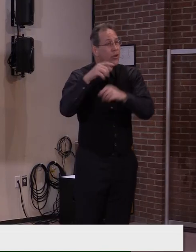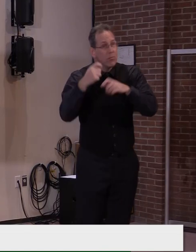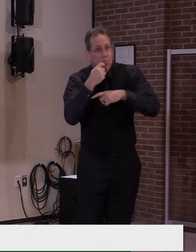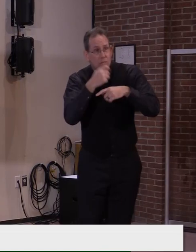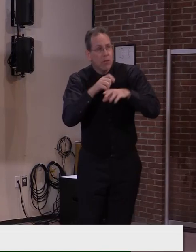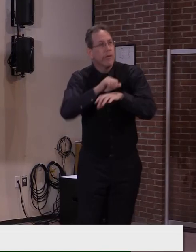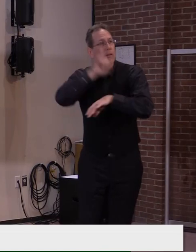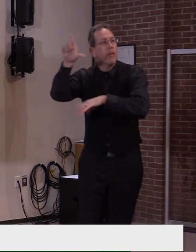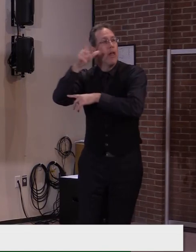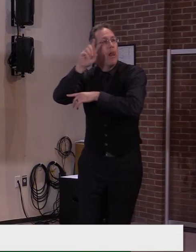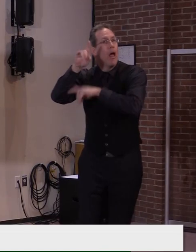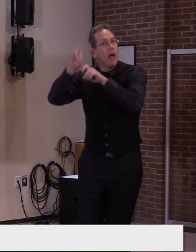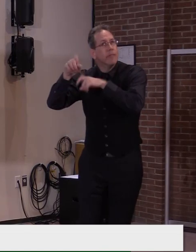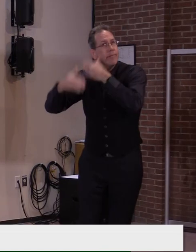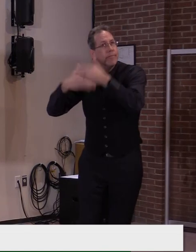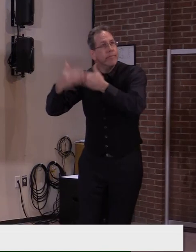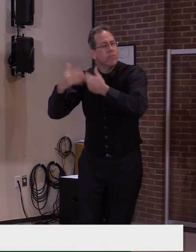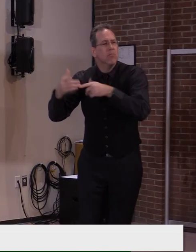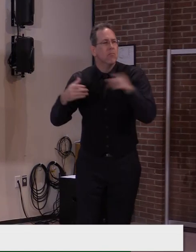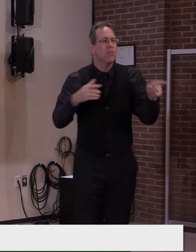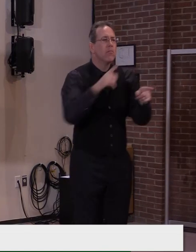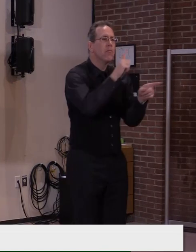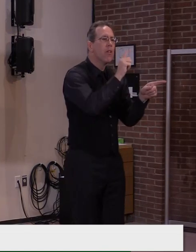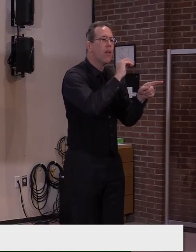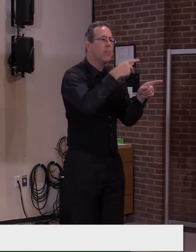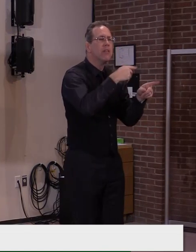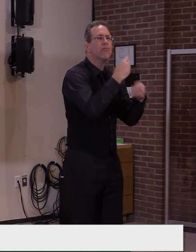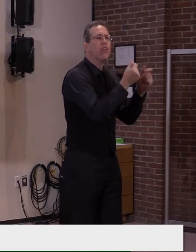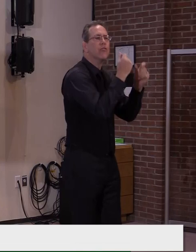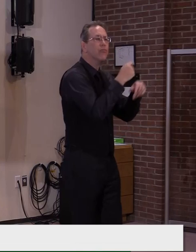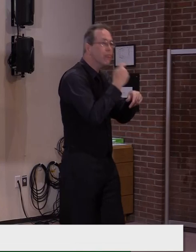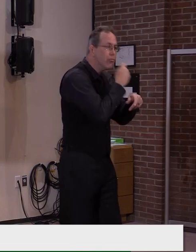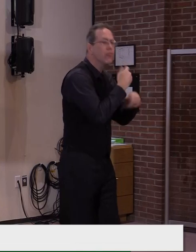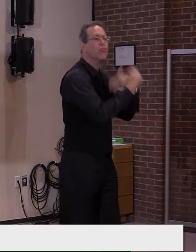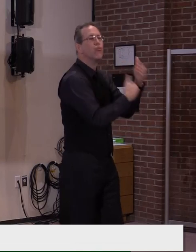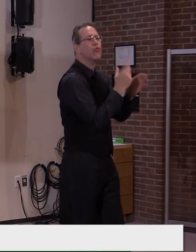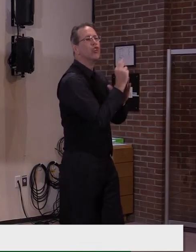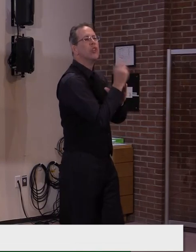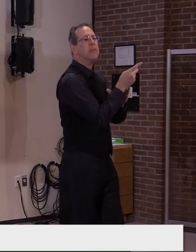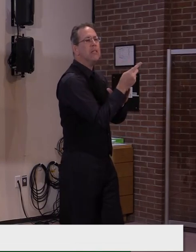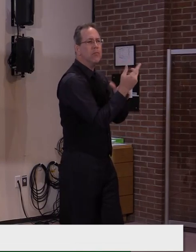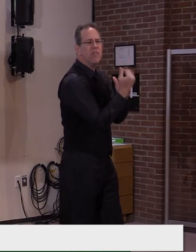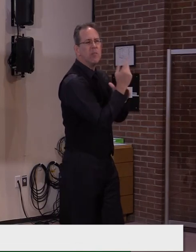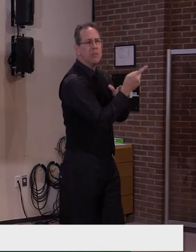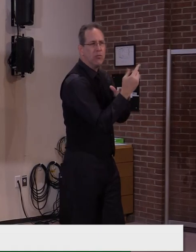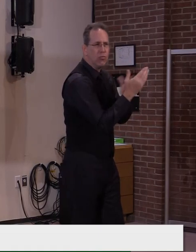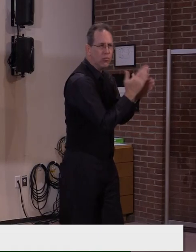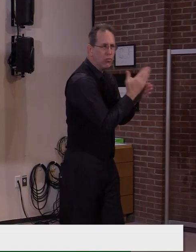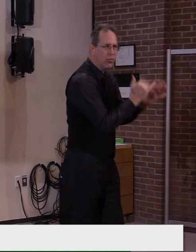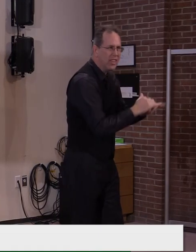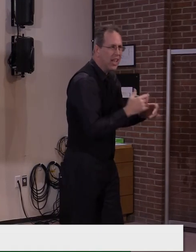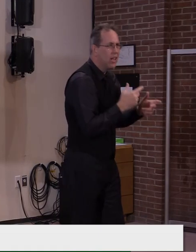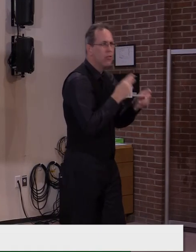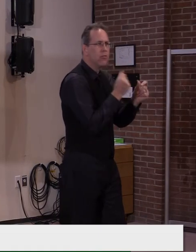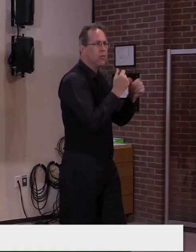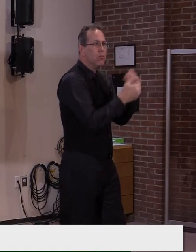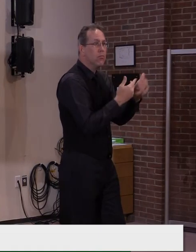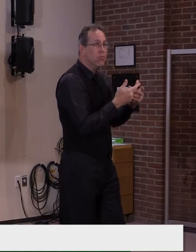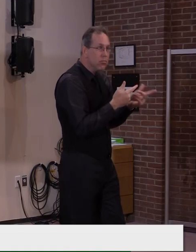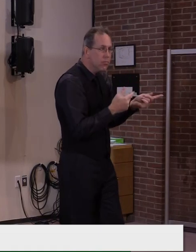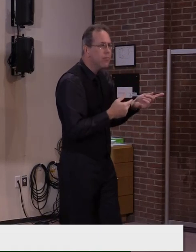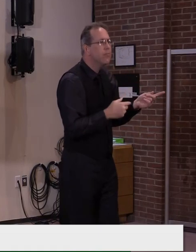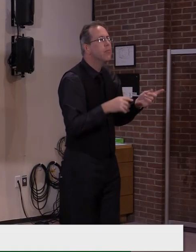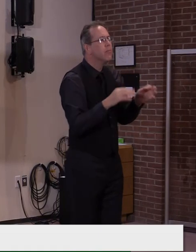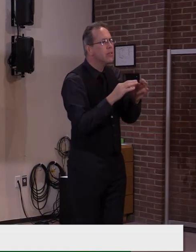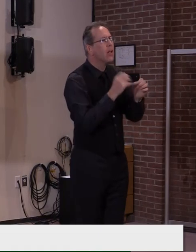described won't begin right after the holiday, but shortly thereafter. Similarly, we'll be bringing the expanded LAMP testing online